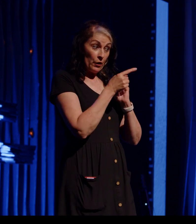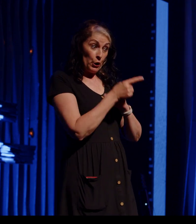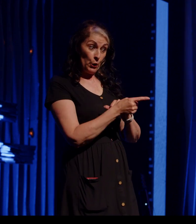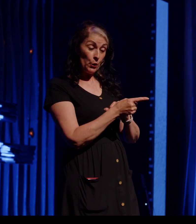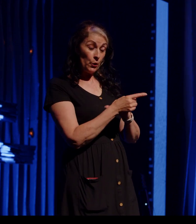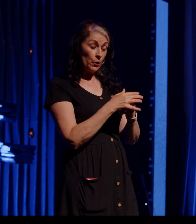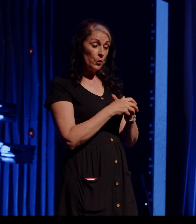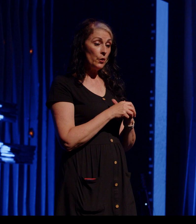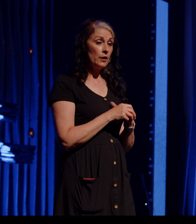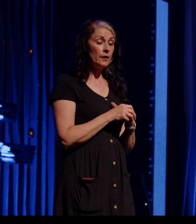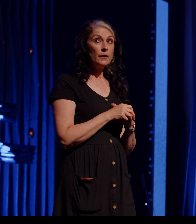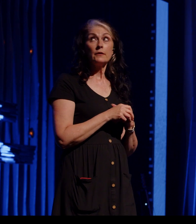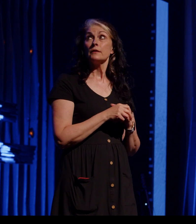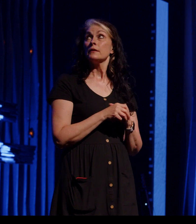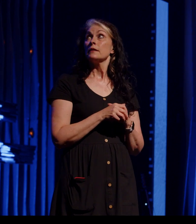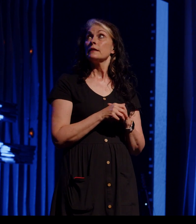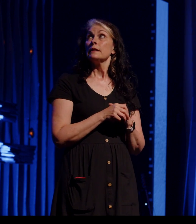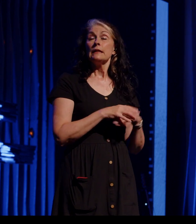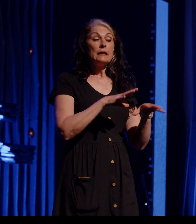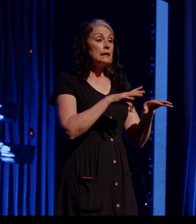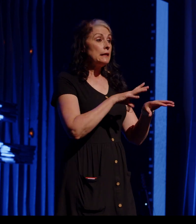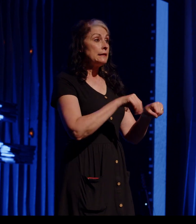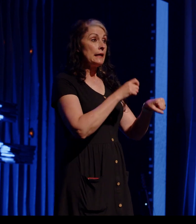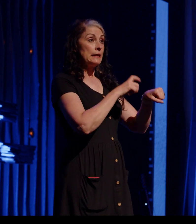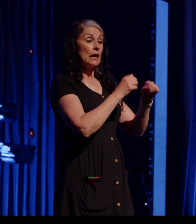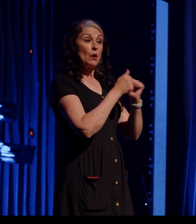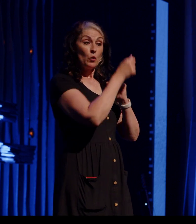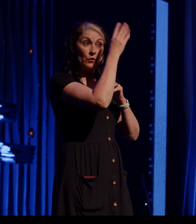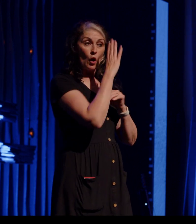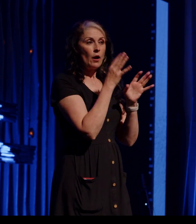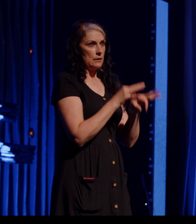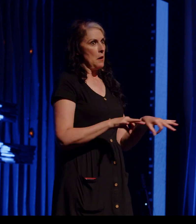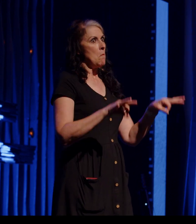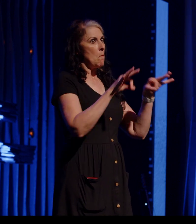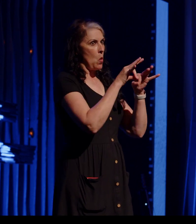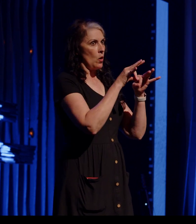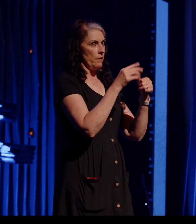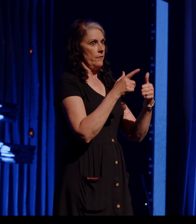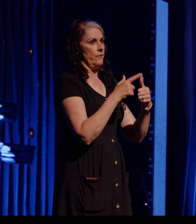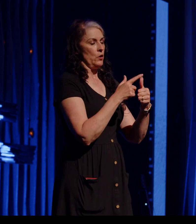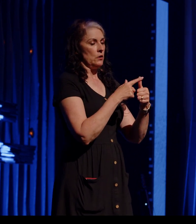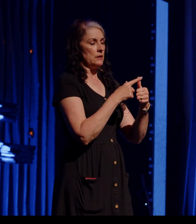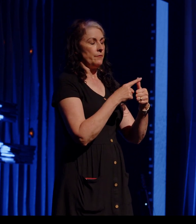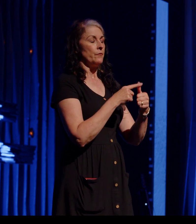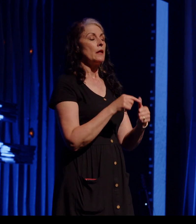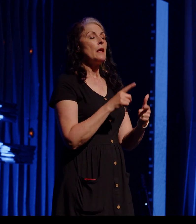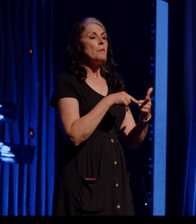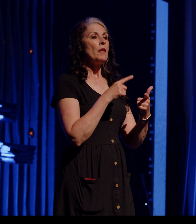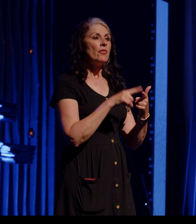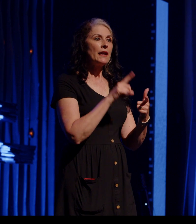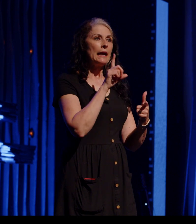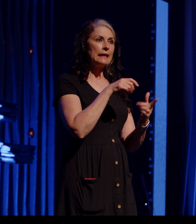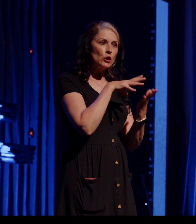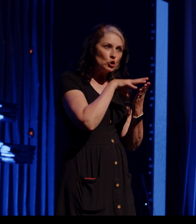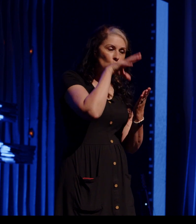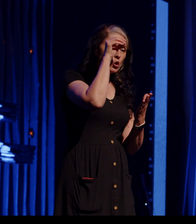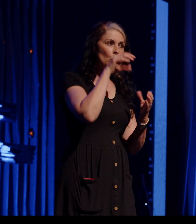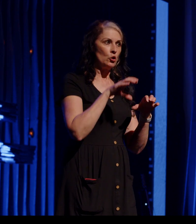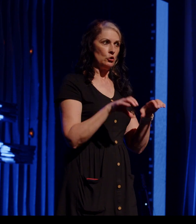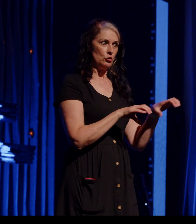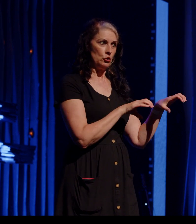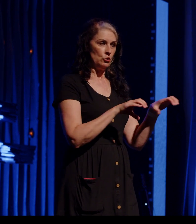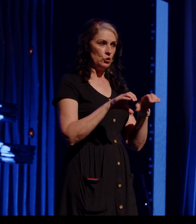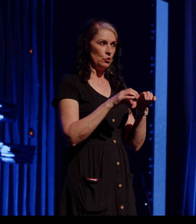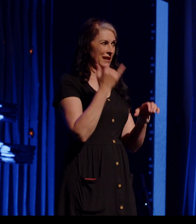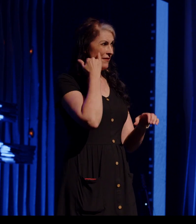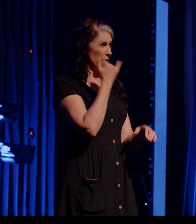With spending time with God was the most important thing. The thing I had to learn to do, because